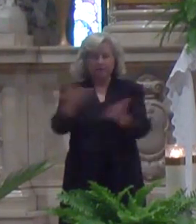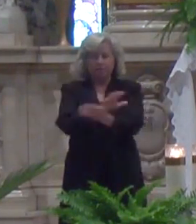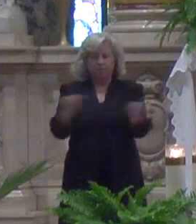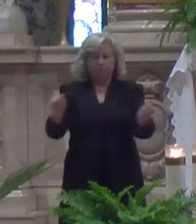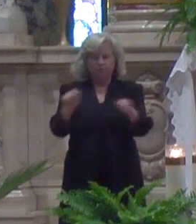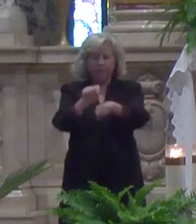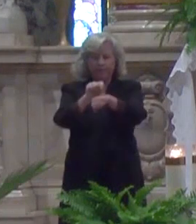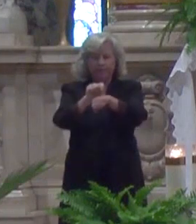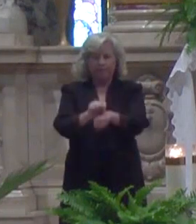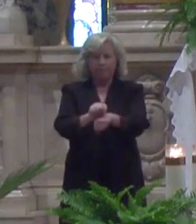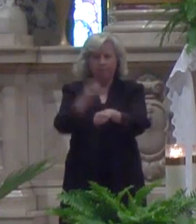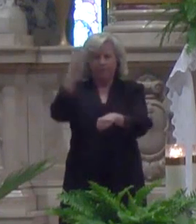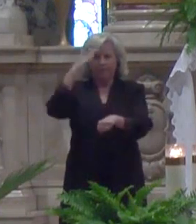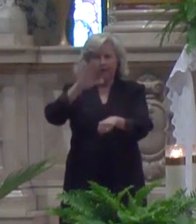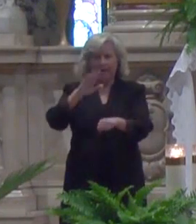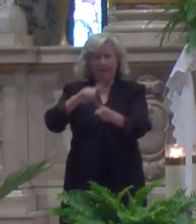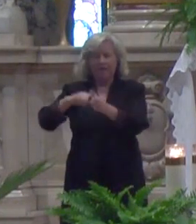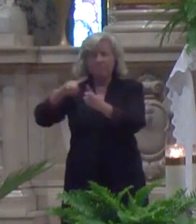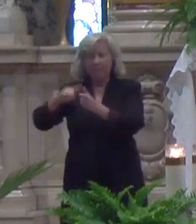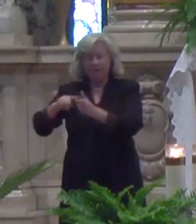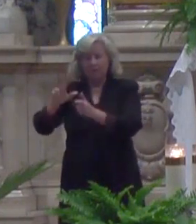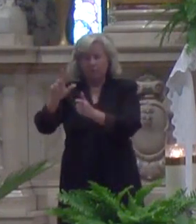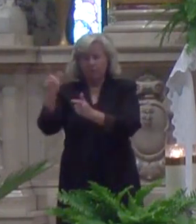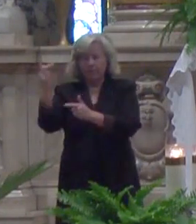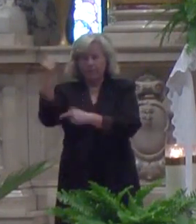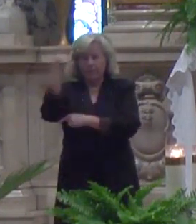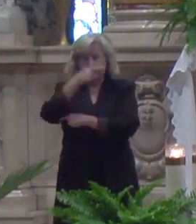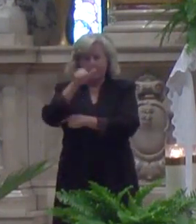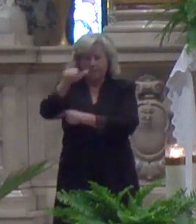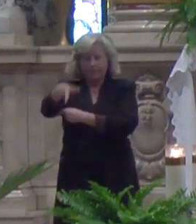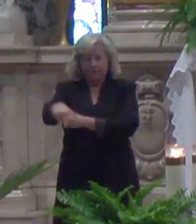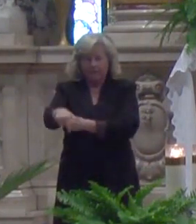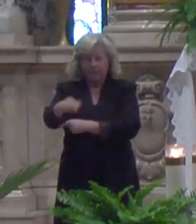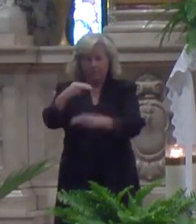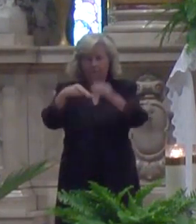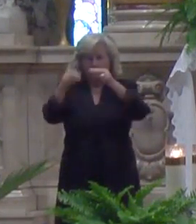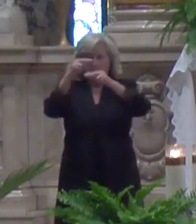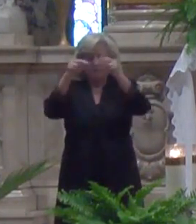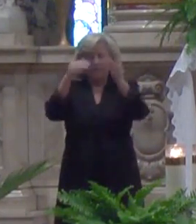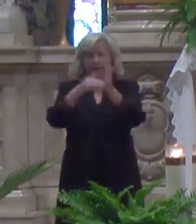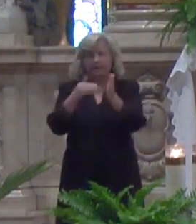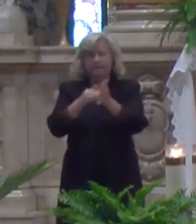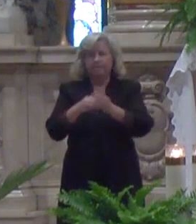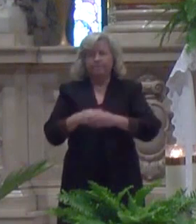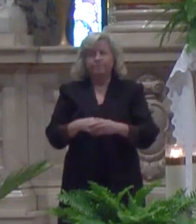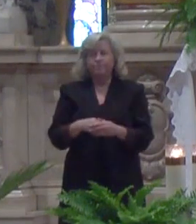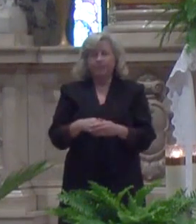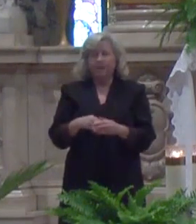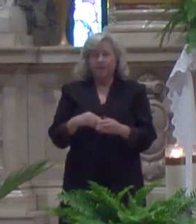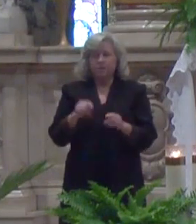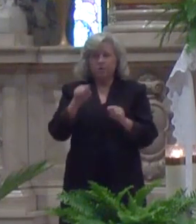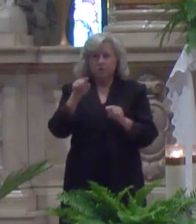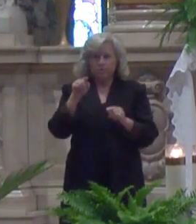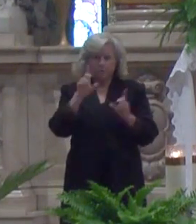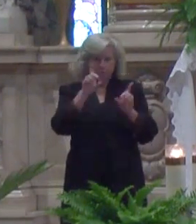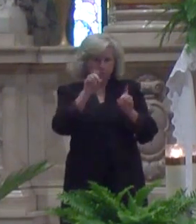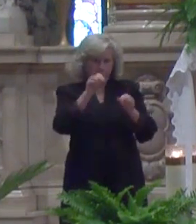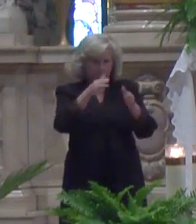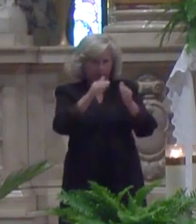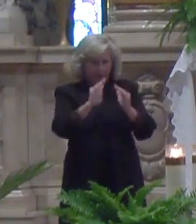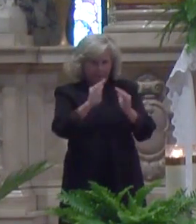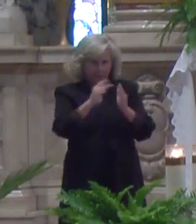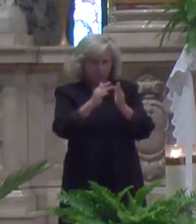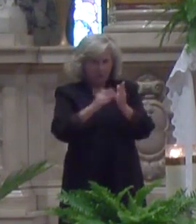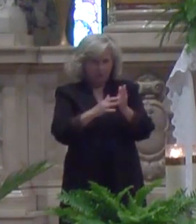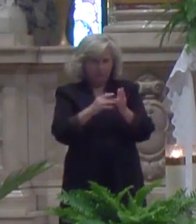God and within 3 days rebuild it. The high priest rose and addressed him, Have you no answer? What are these